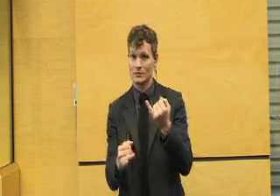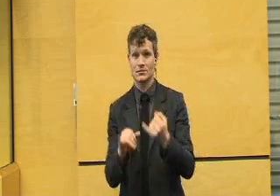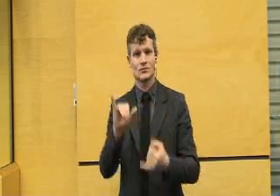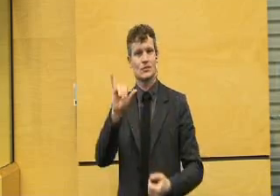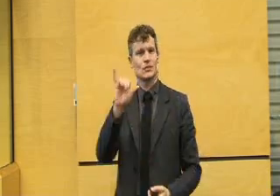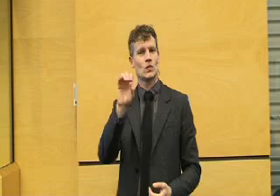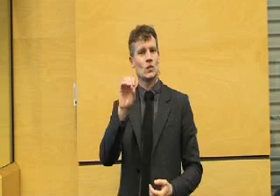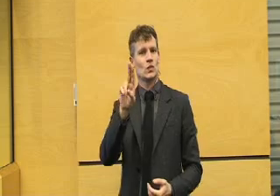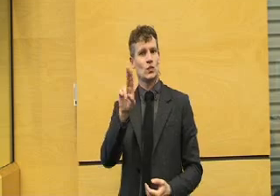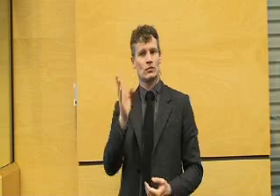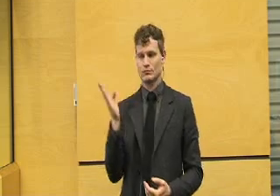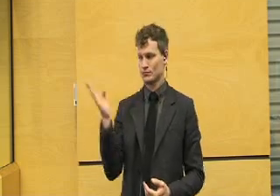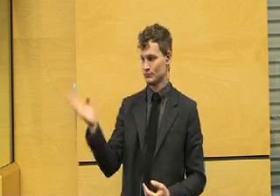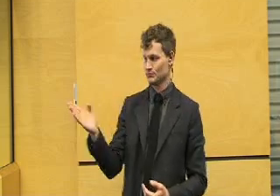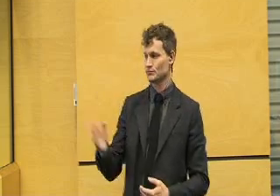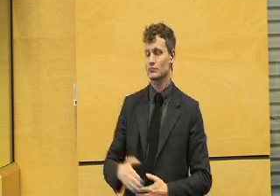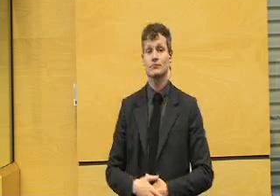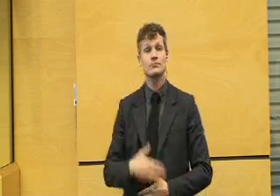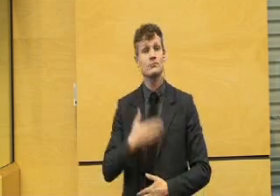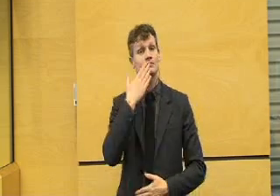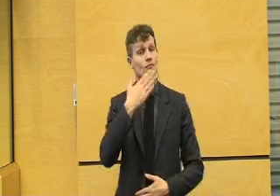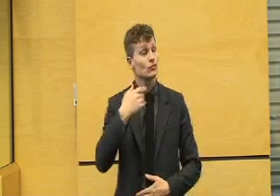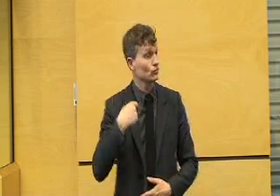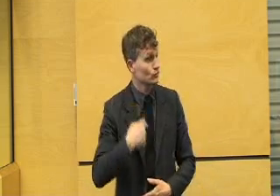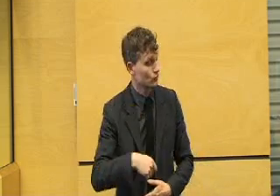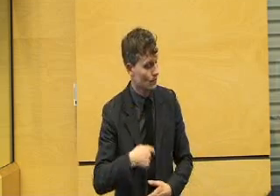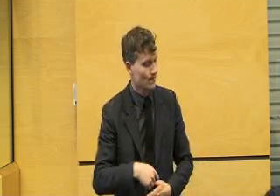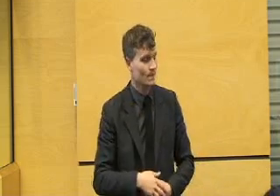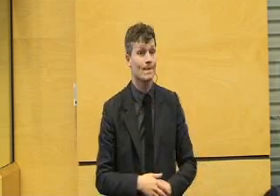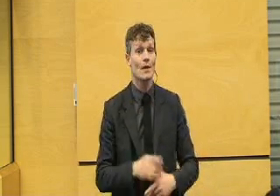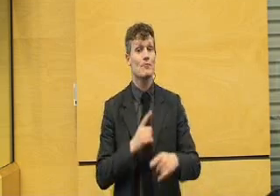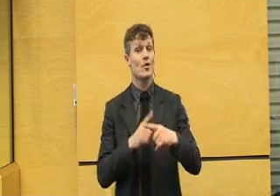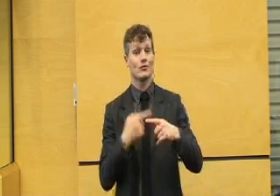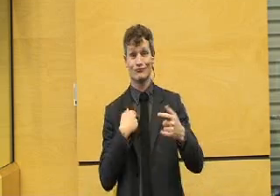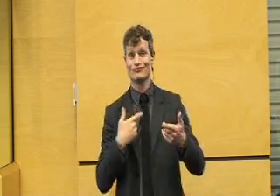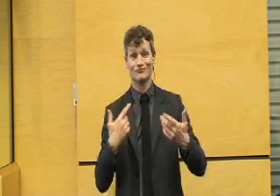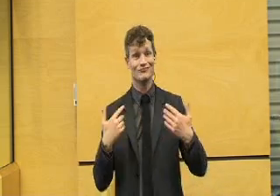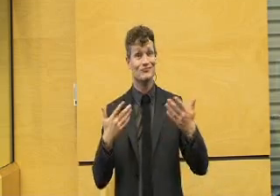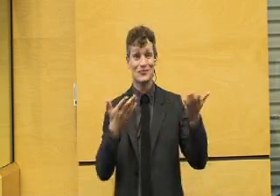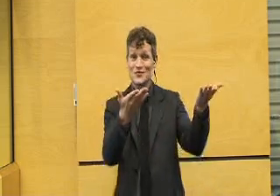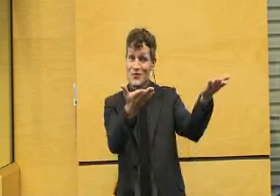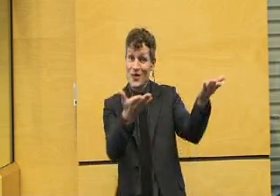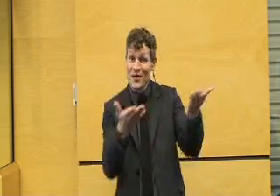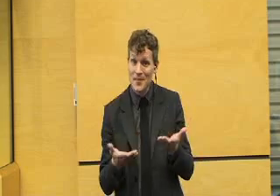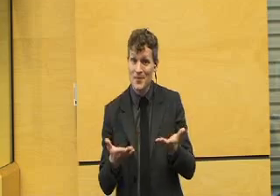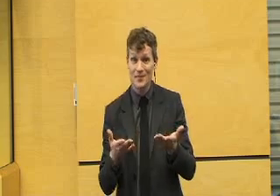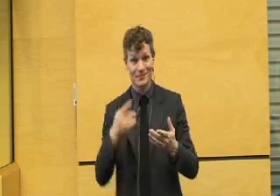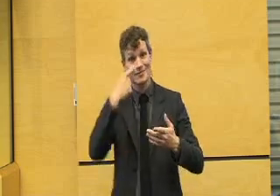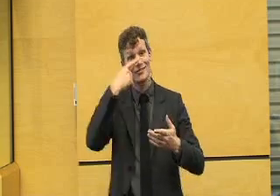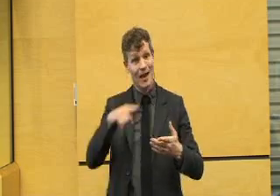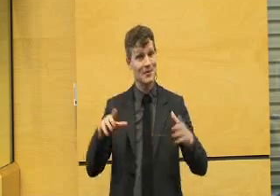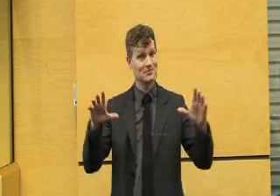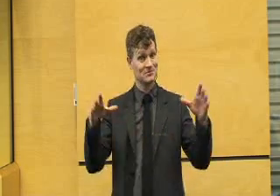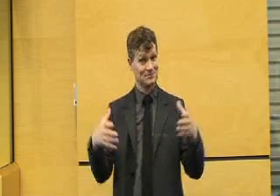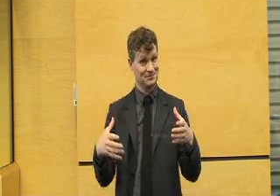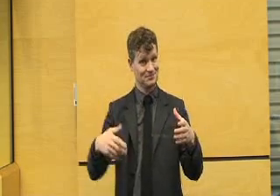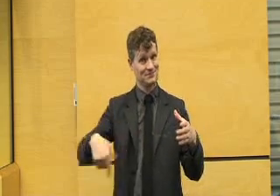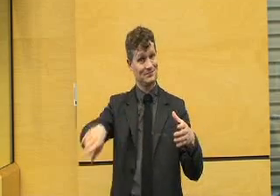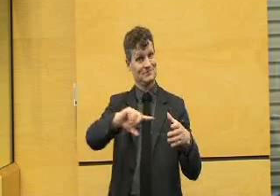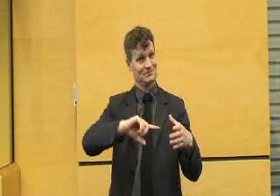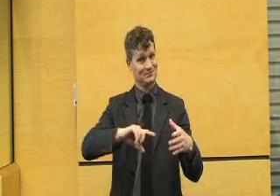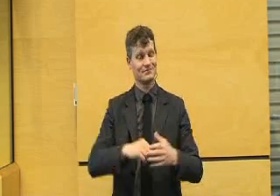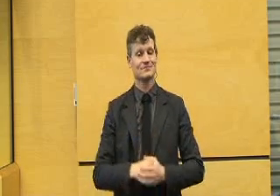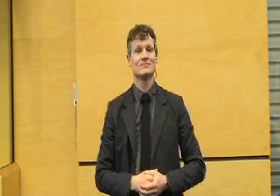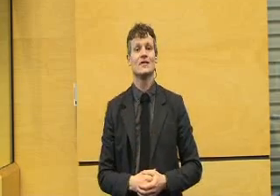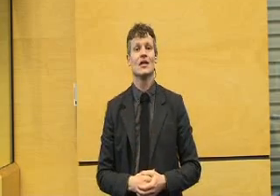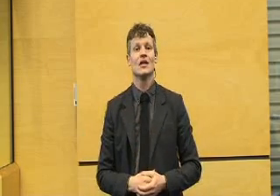Thank you, Madam Chair. And also warm welcome to the delegation. Because, the first foreign country